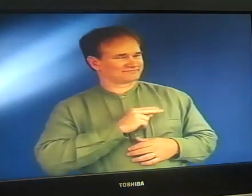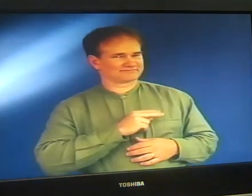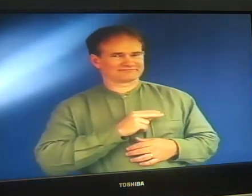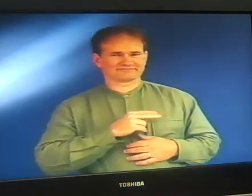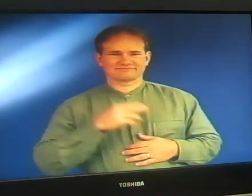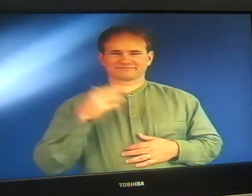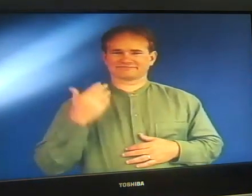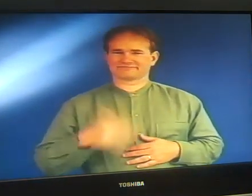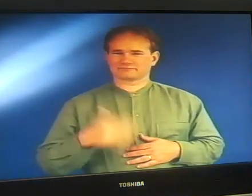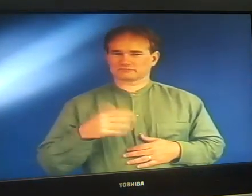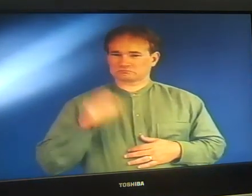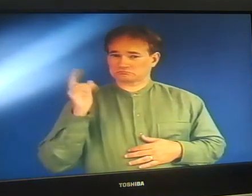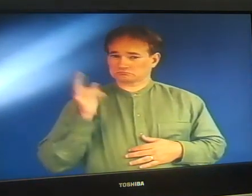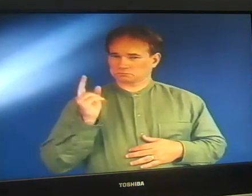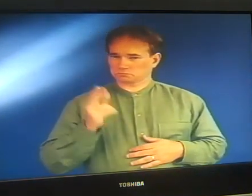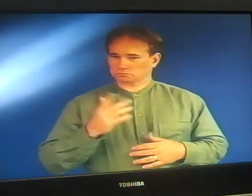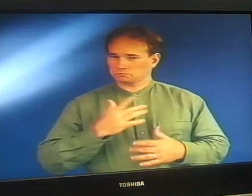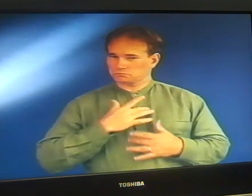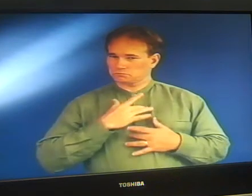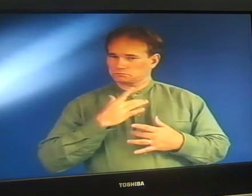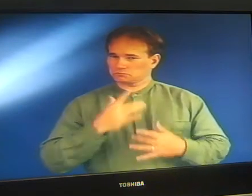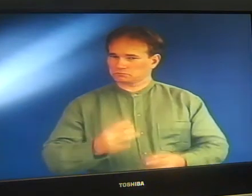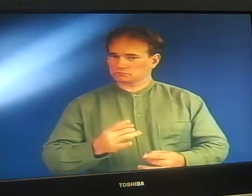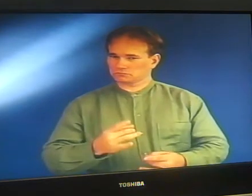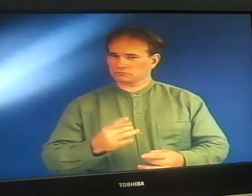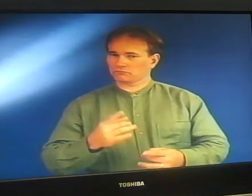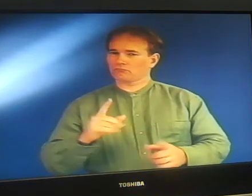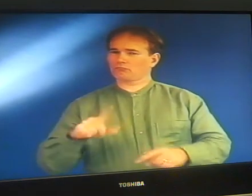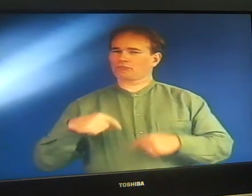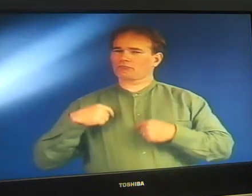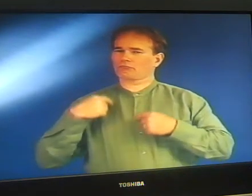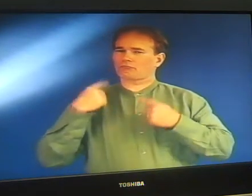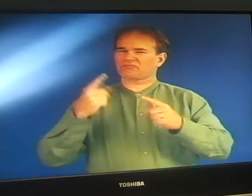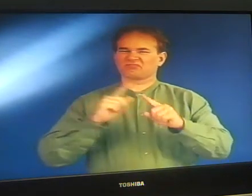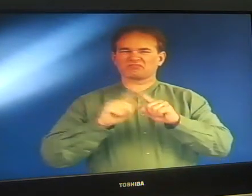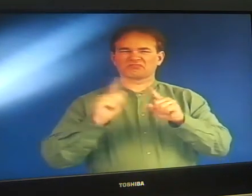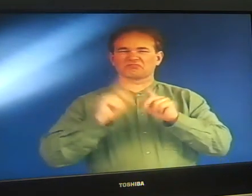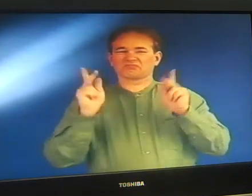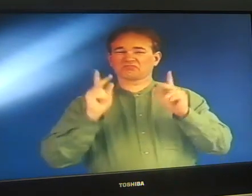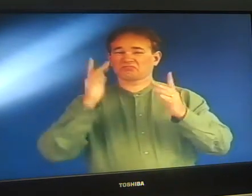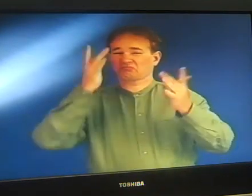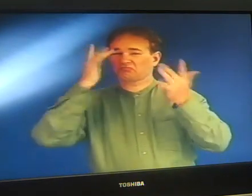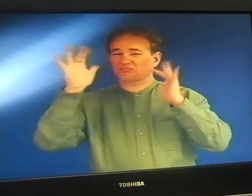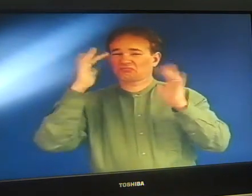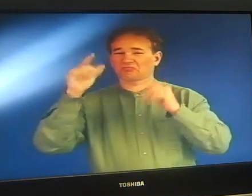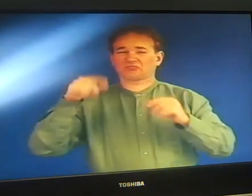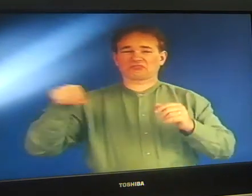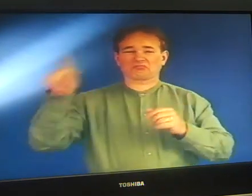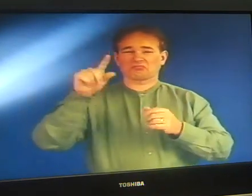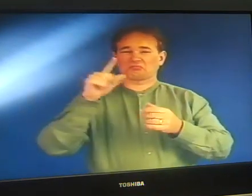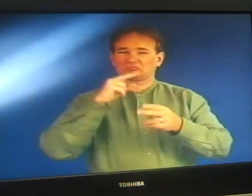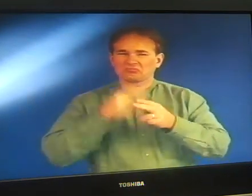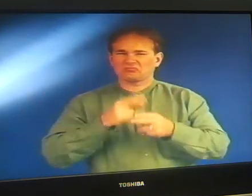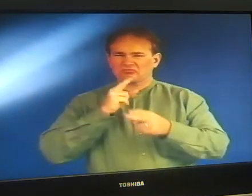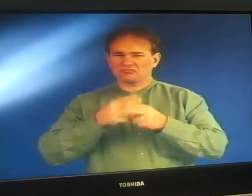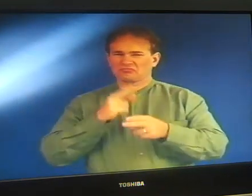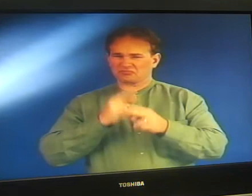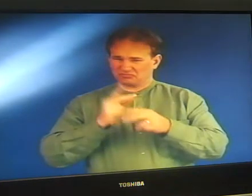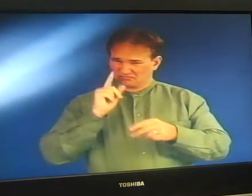Thank you, Nathan. That's a history of ASL is really interesting. A lot of different